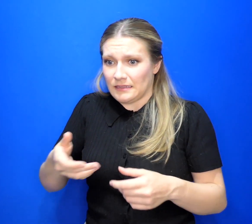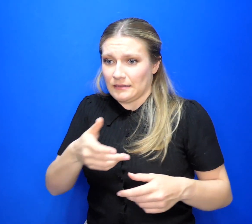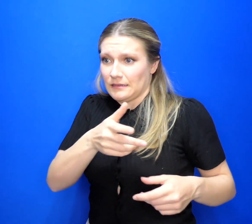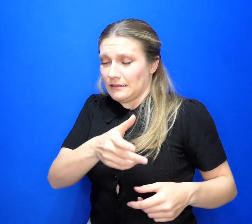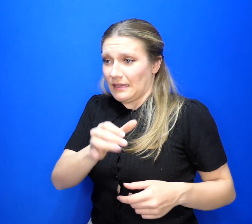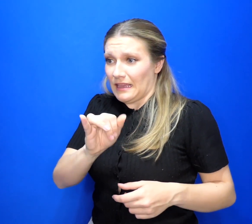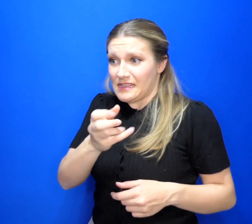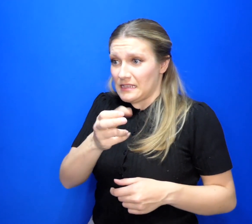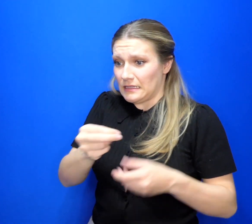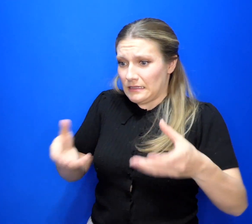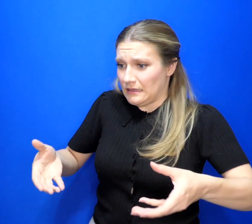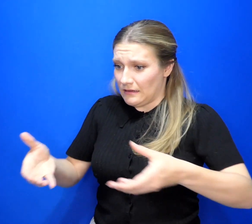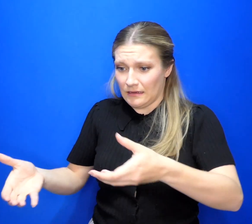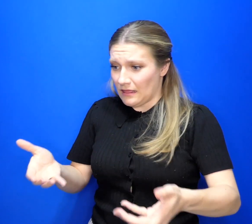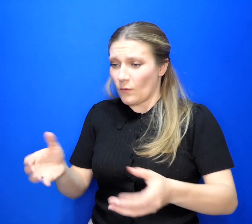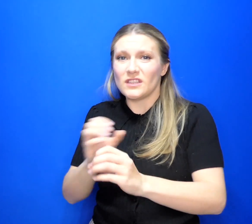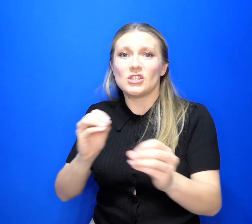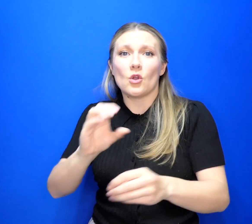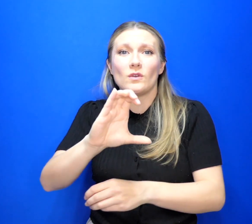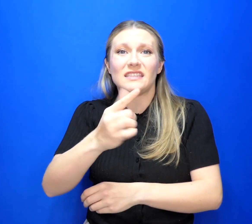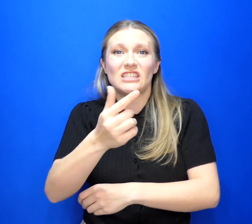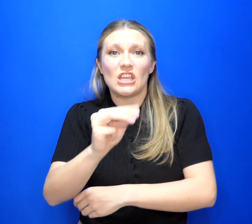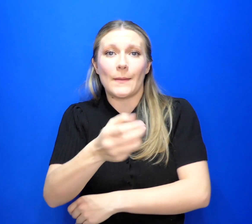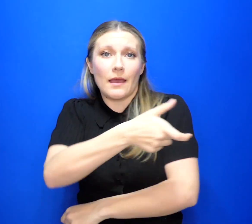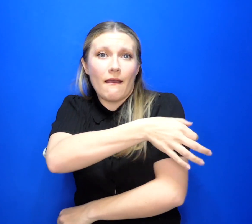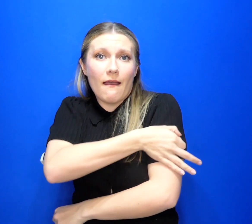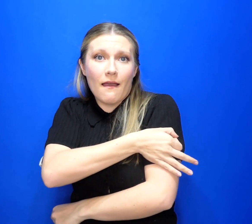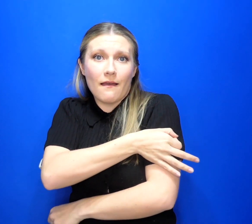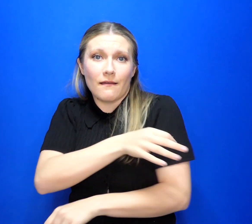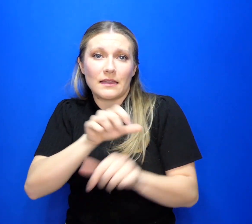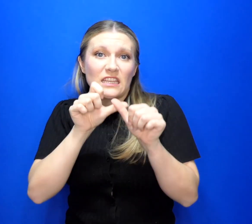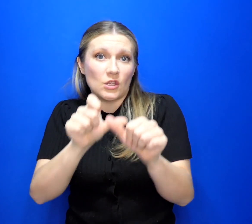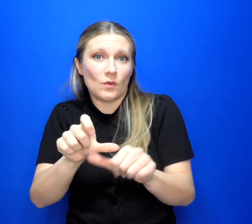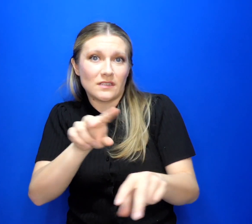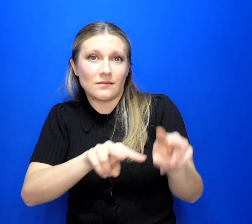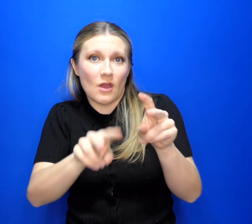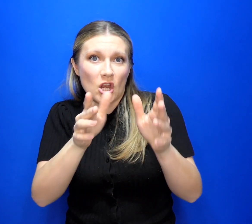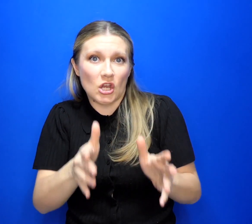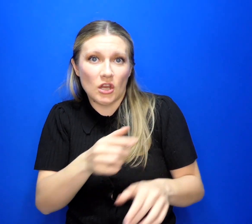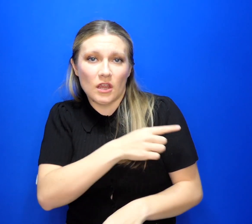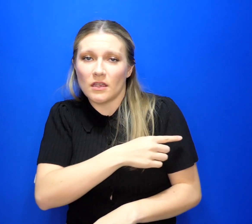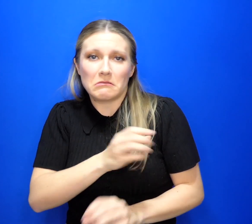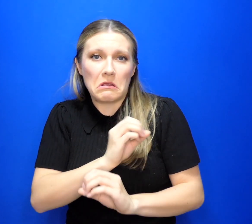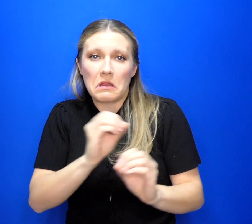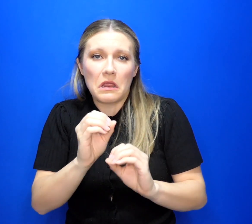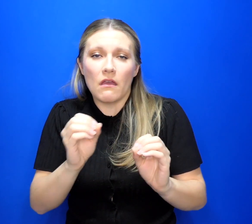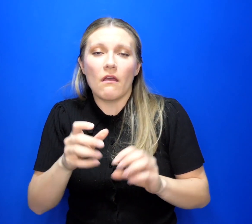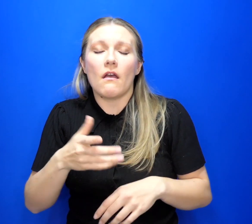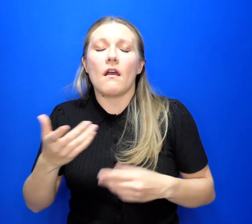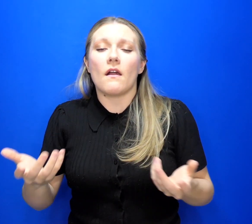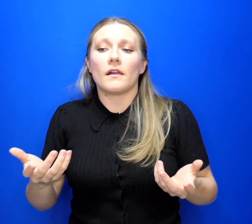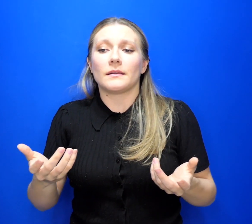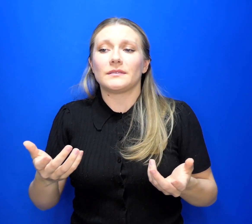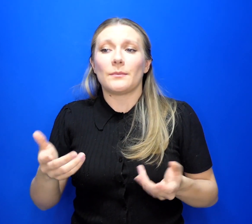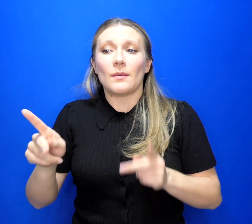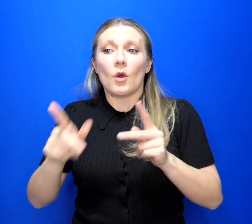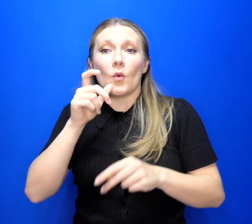There were no CGMs. I couldn't see anything happening. And these people who are listening very likely are not being handled